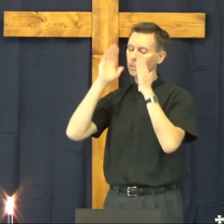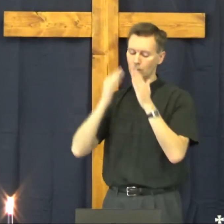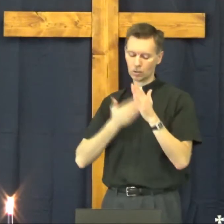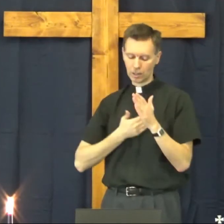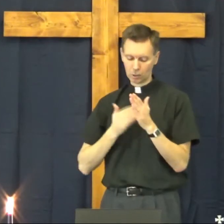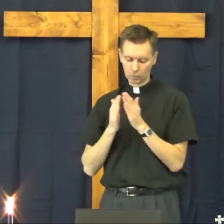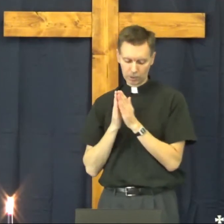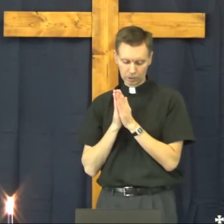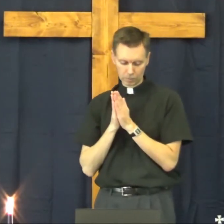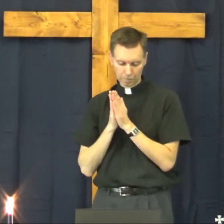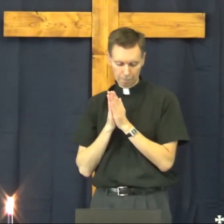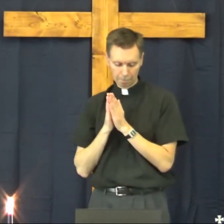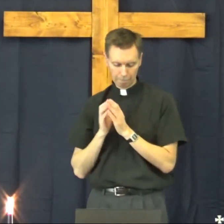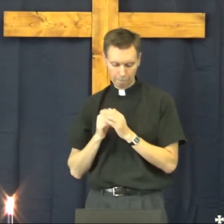Hear our prayer.